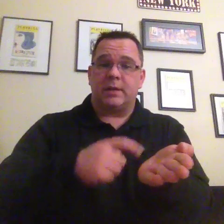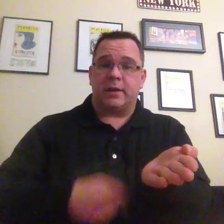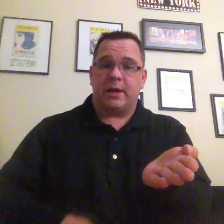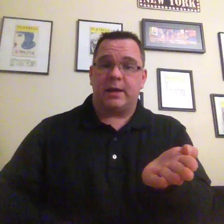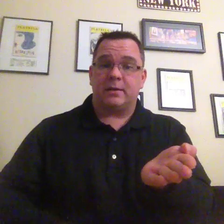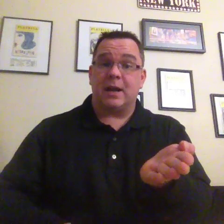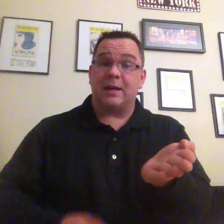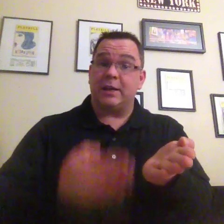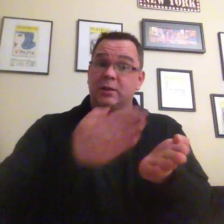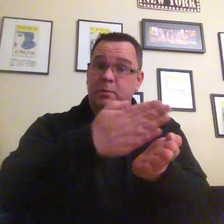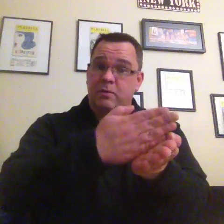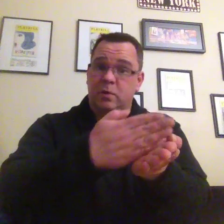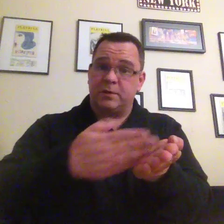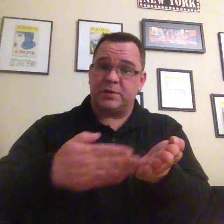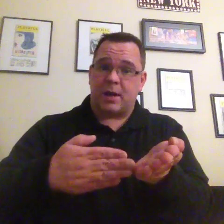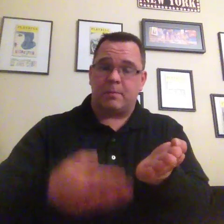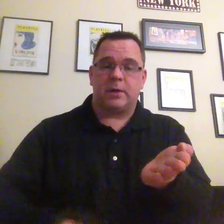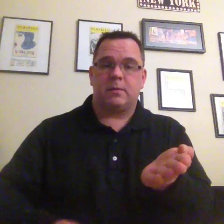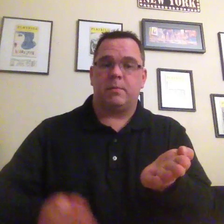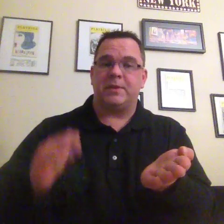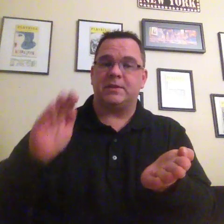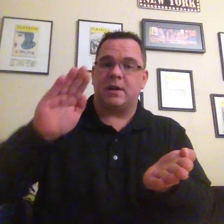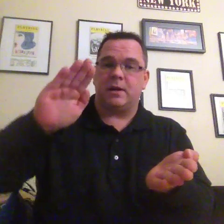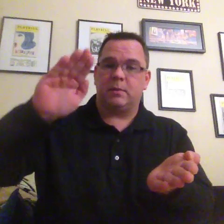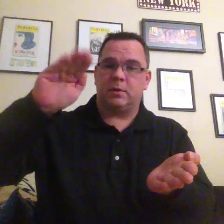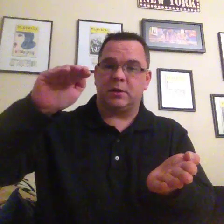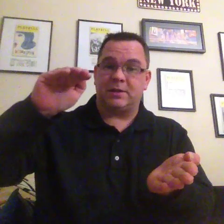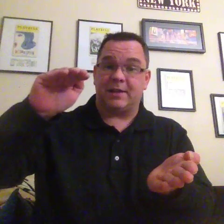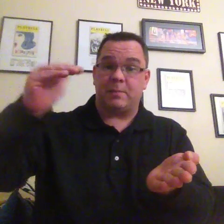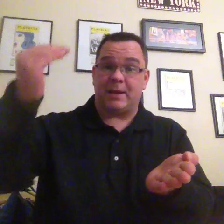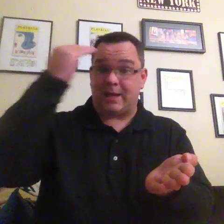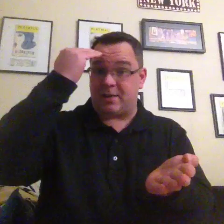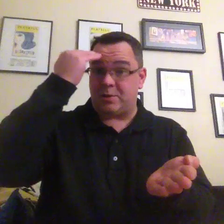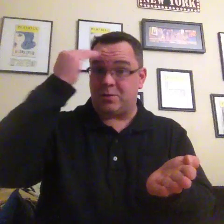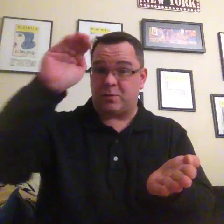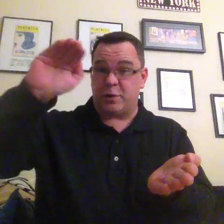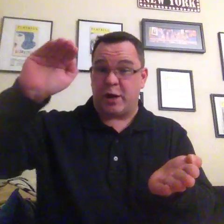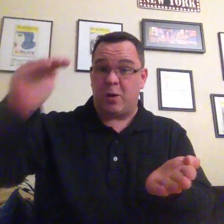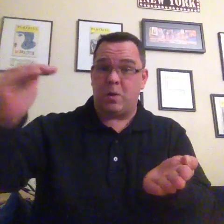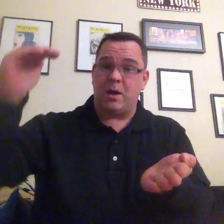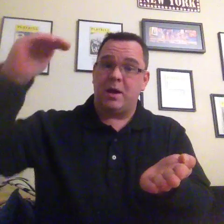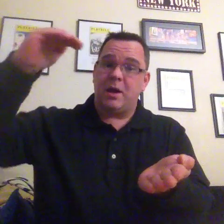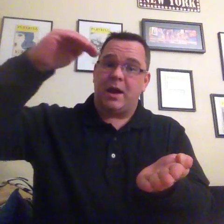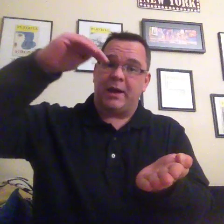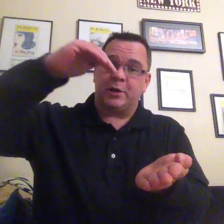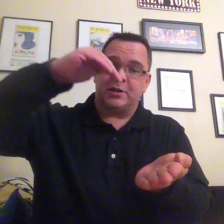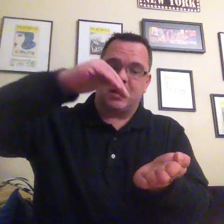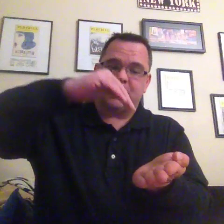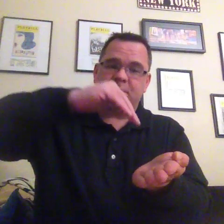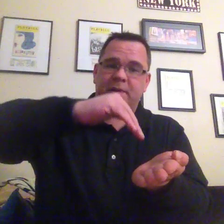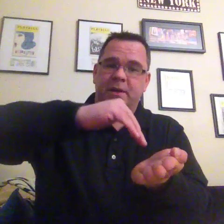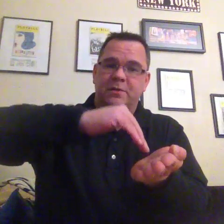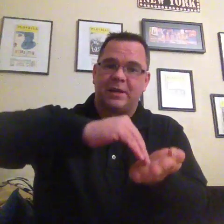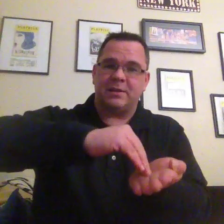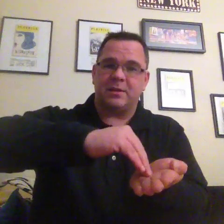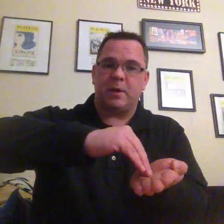Take your hand kind of like you did before for some, but this time you're going to take the bent hand you used for no, and you're going to touch the fingers into the